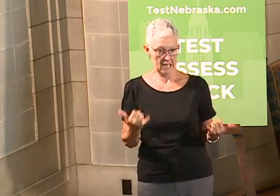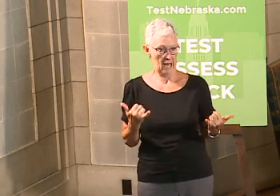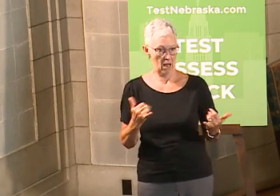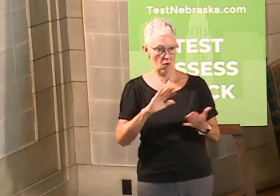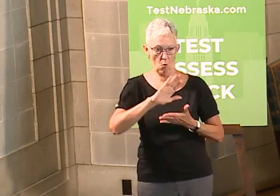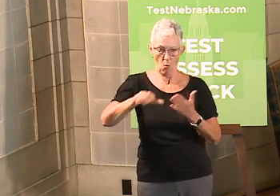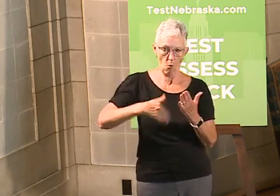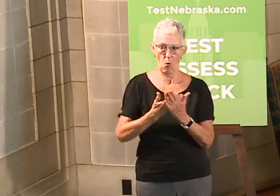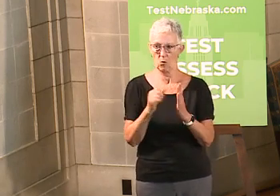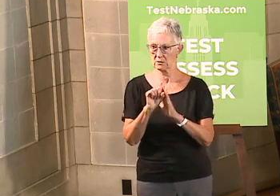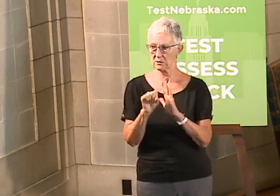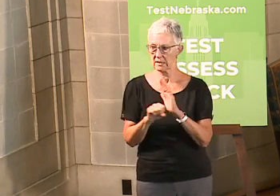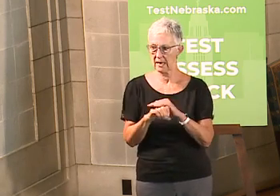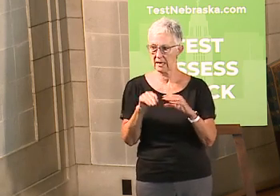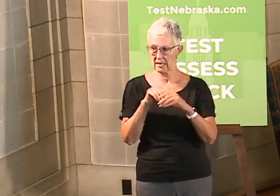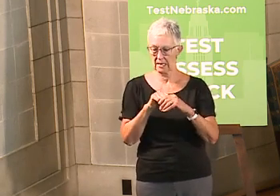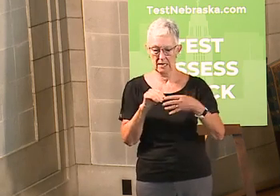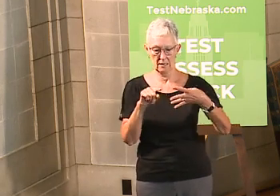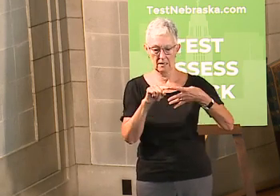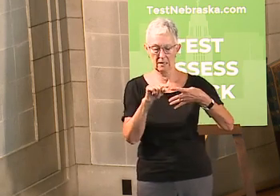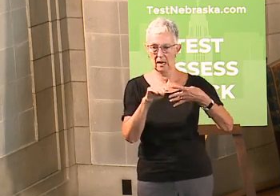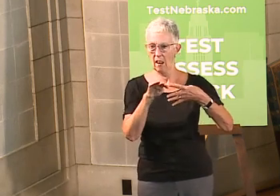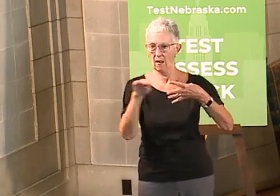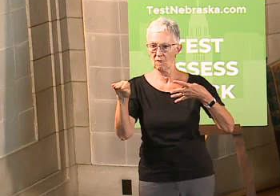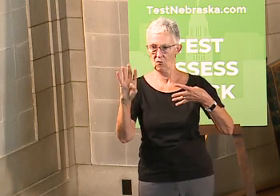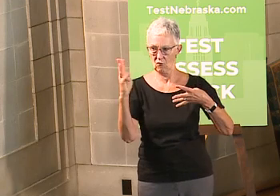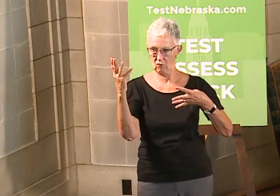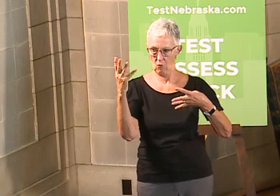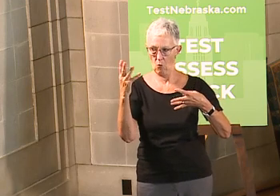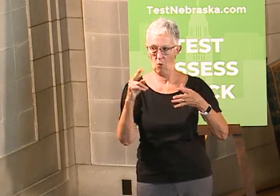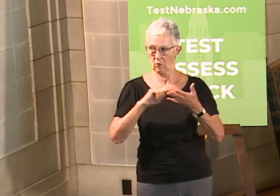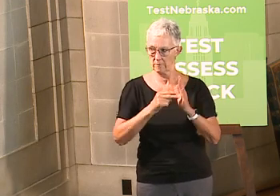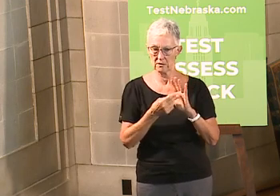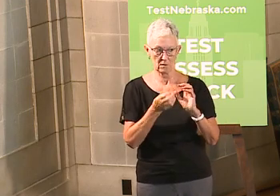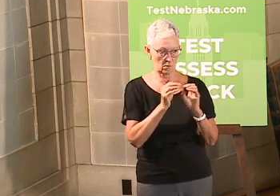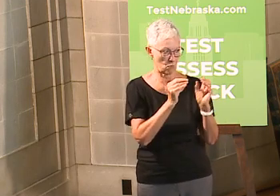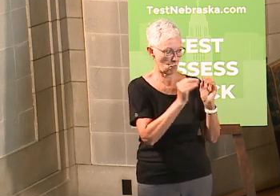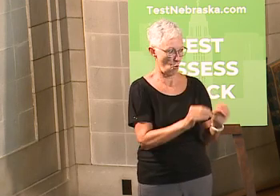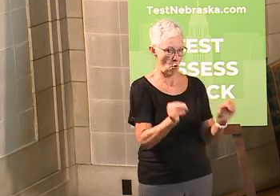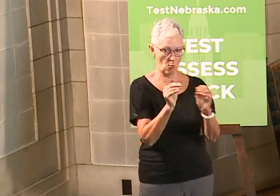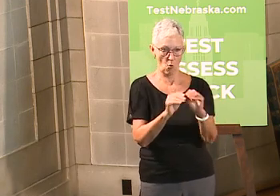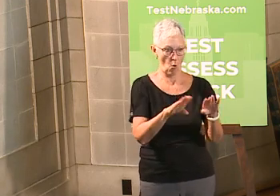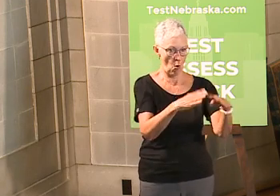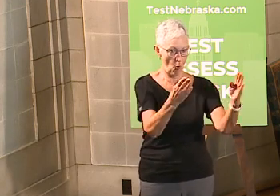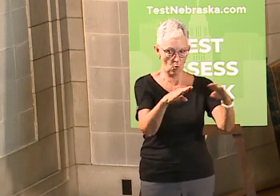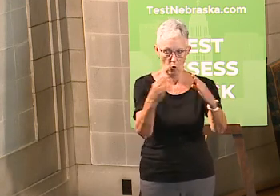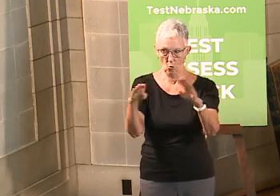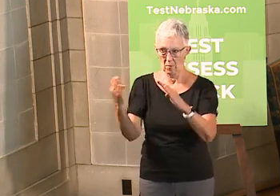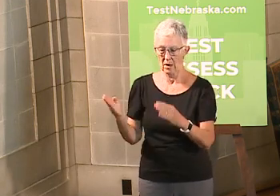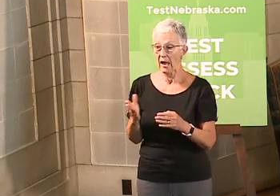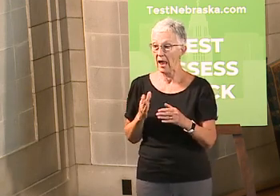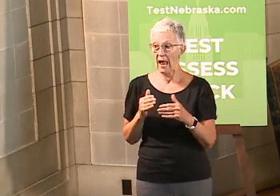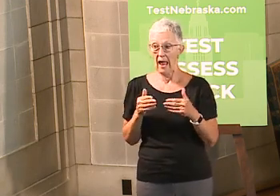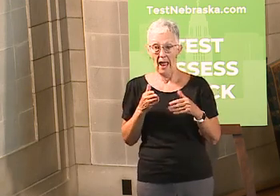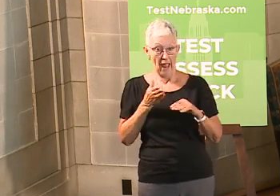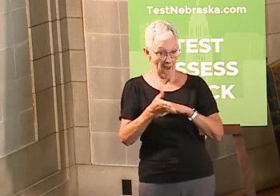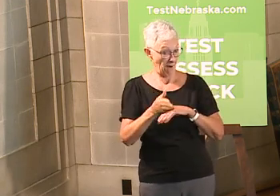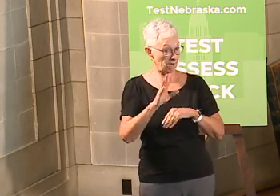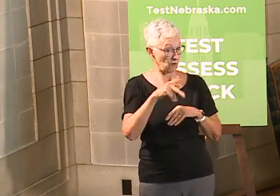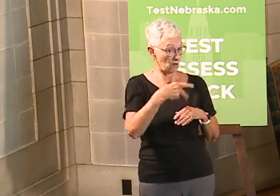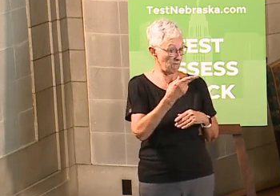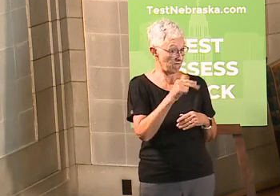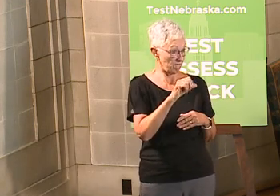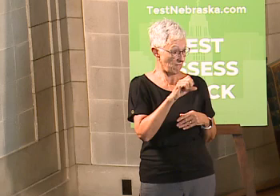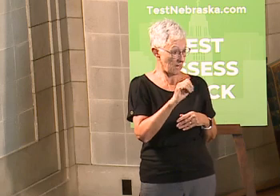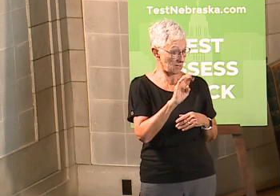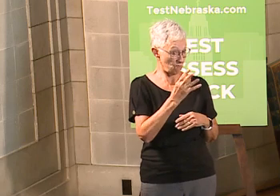when might we move into that? So the next step after phase 4 would be no directed health measures. So going back completely to